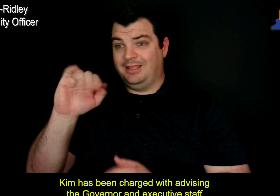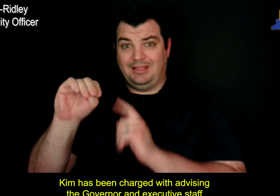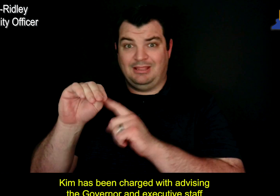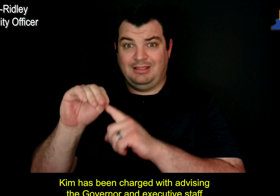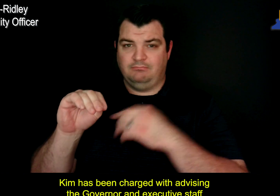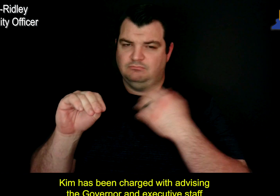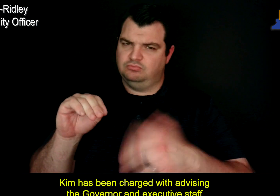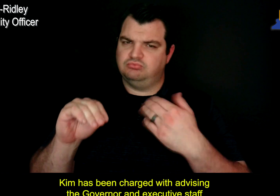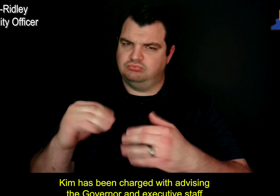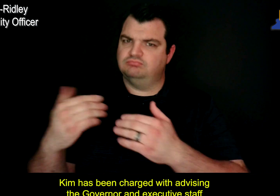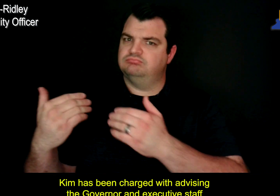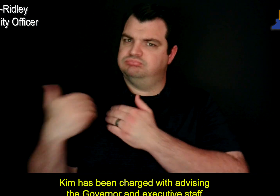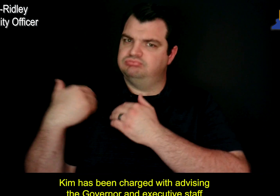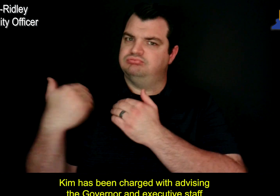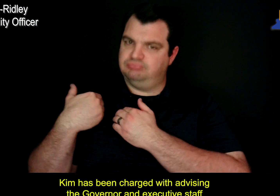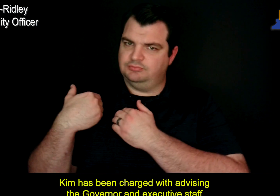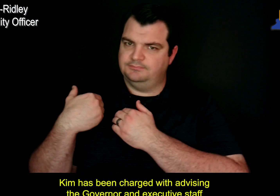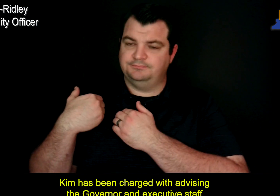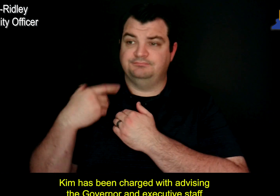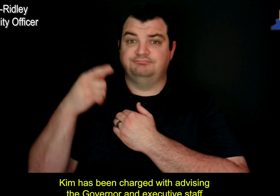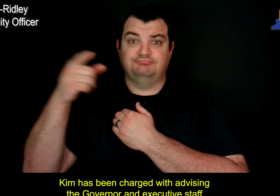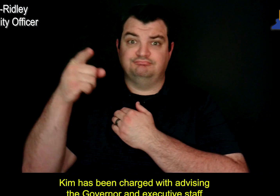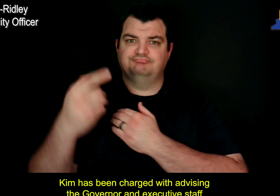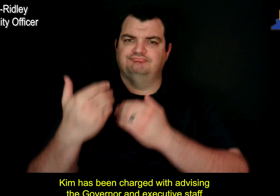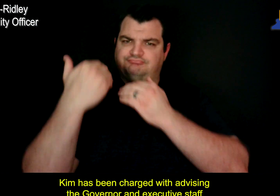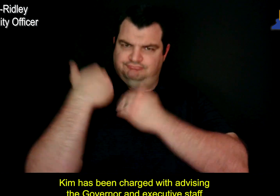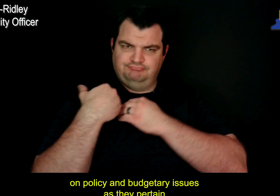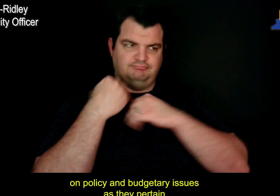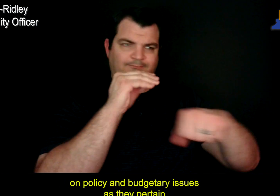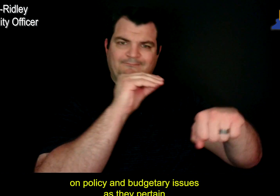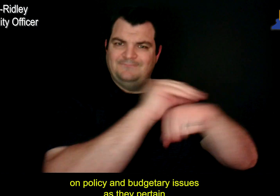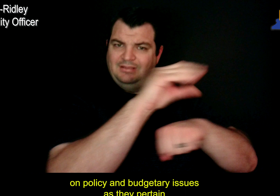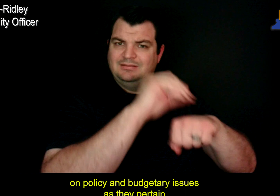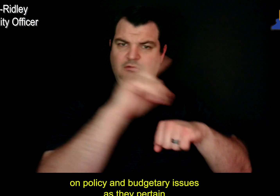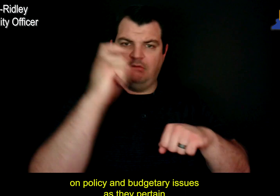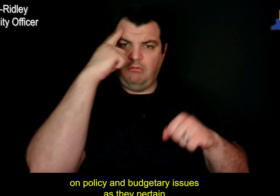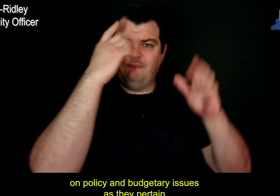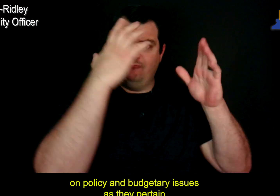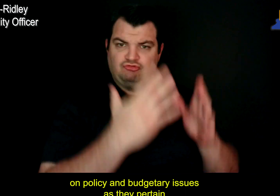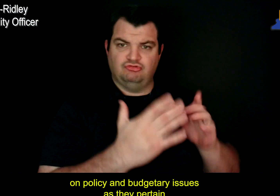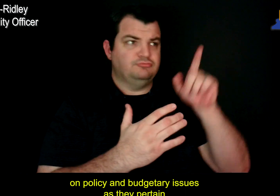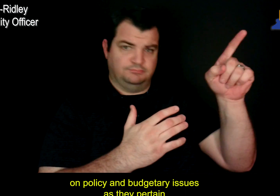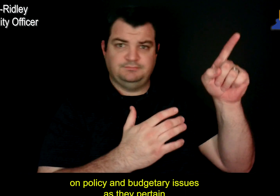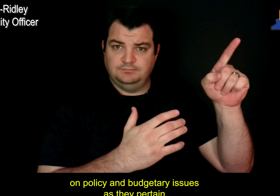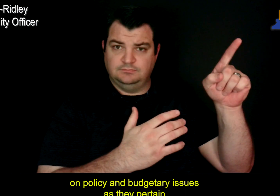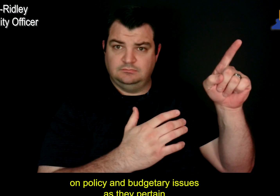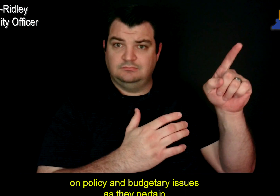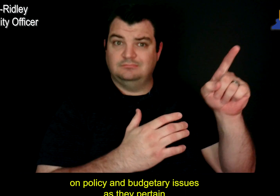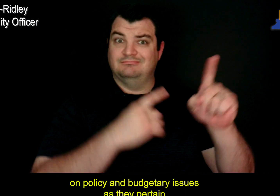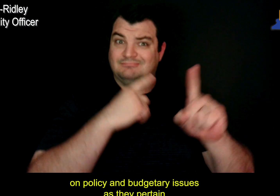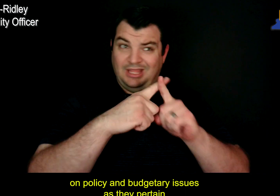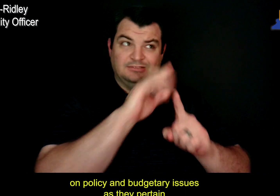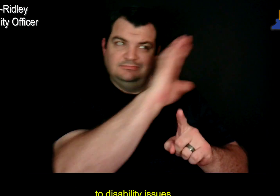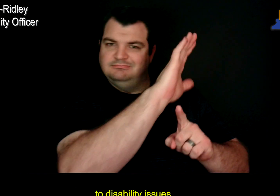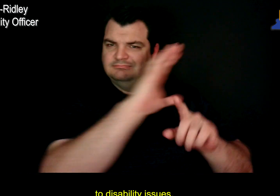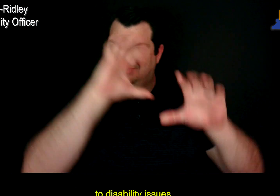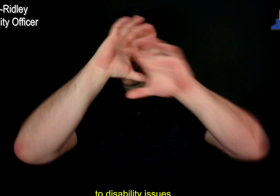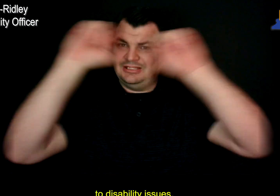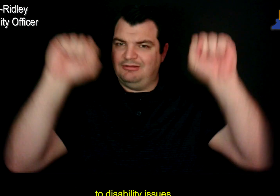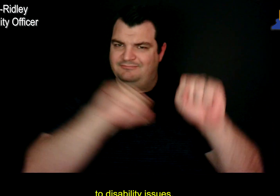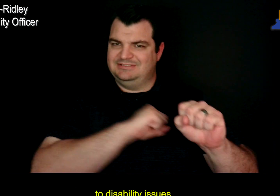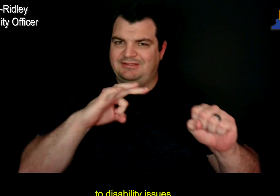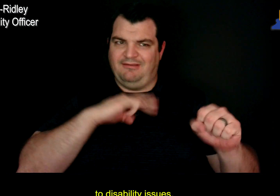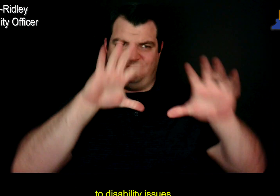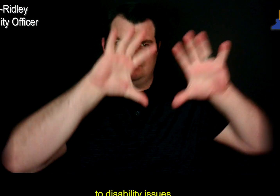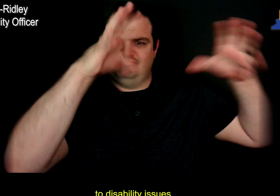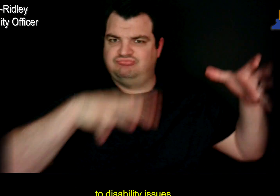Kim has been charged with advising the governor and executive staff on policy and budgetary issues as they pertain to